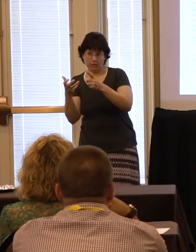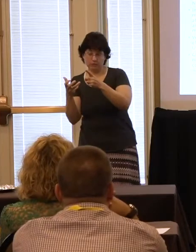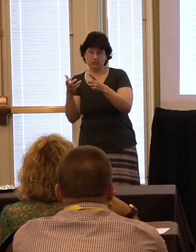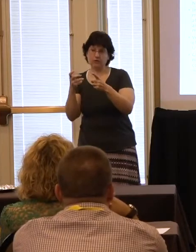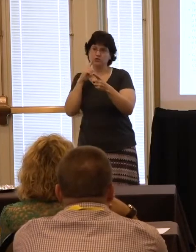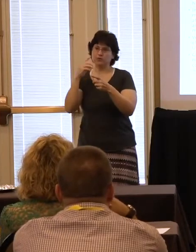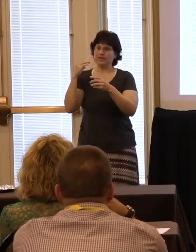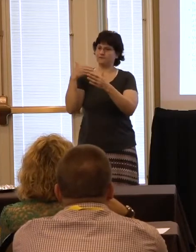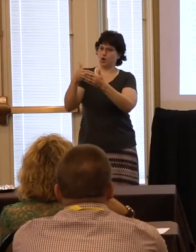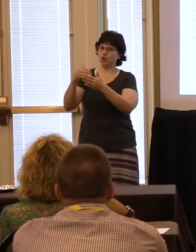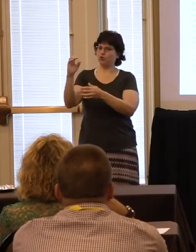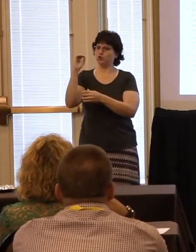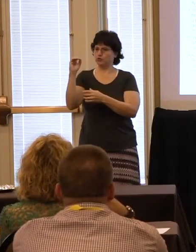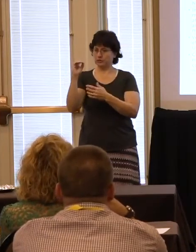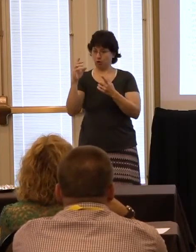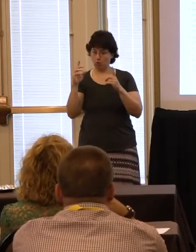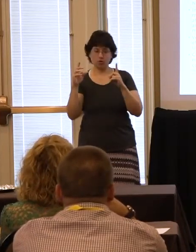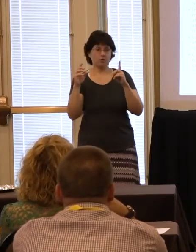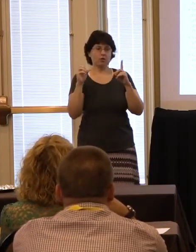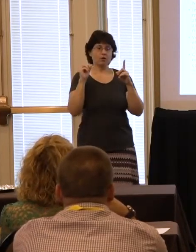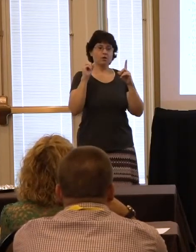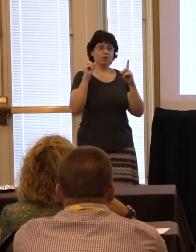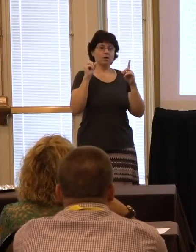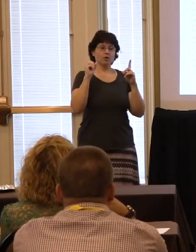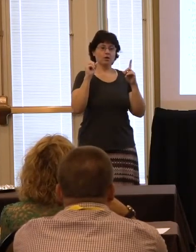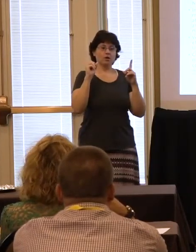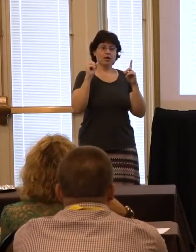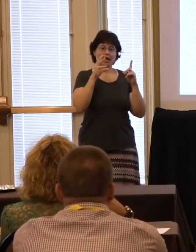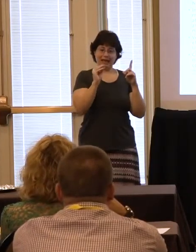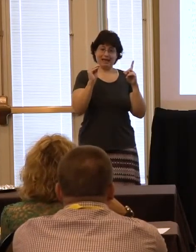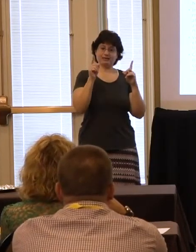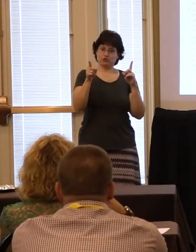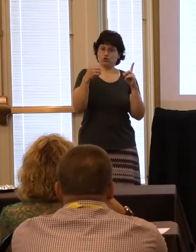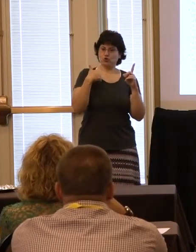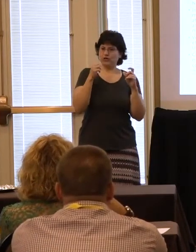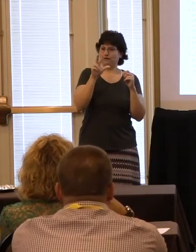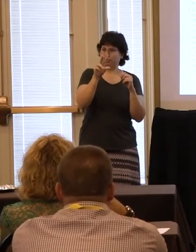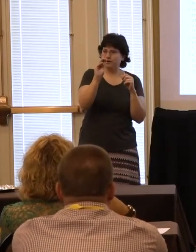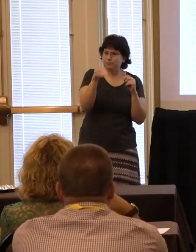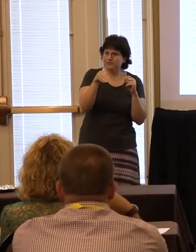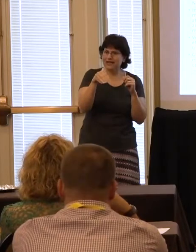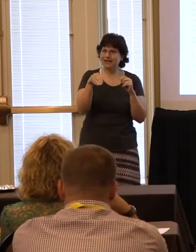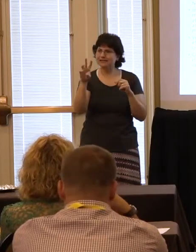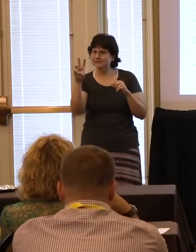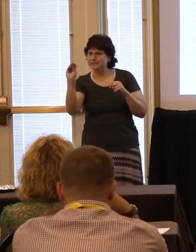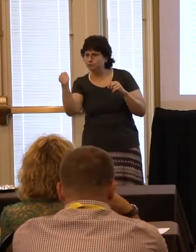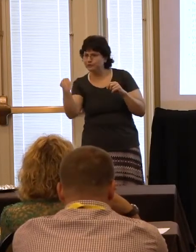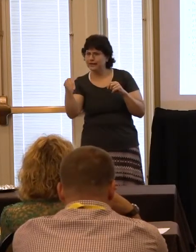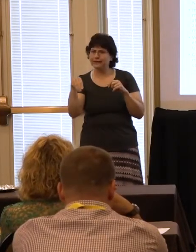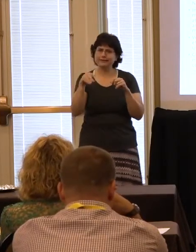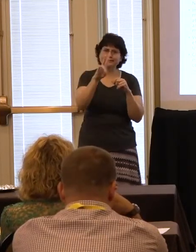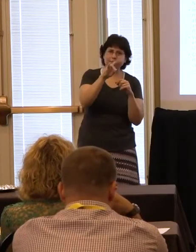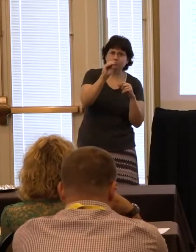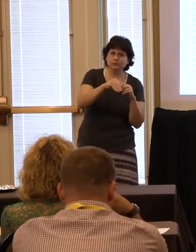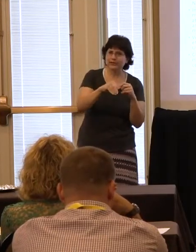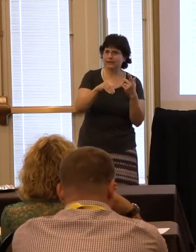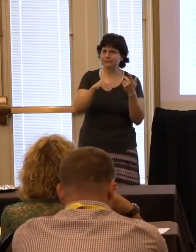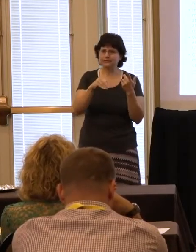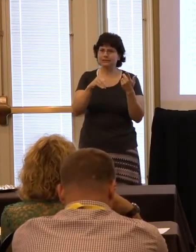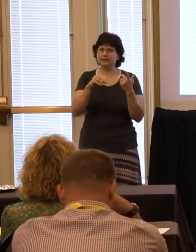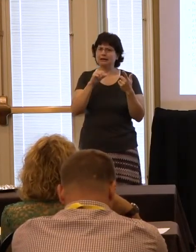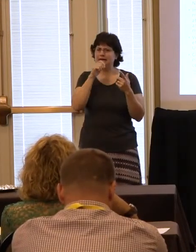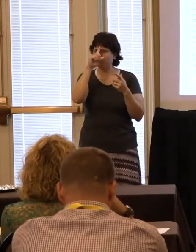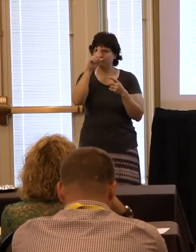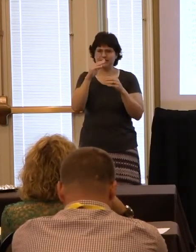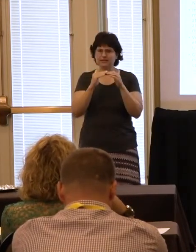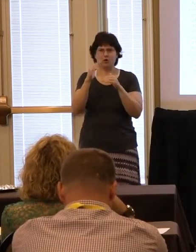have close to 0 THC in it. And you can have 3%, you can have 6%, you can have 7%. I don't think they